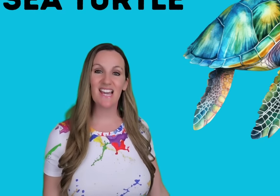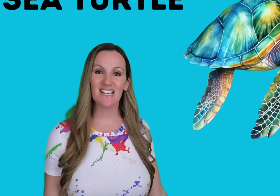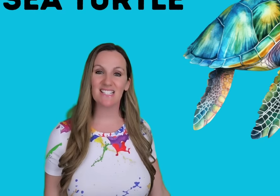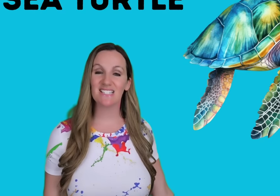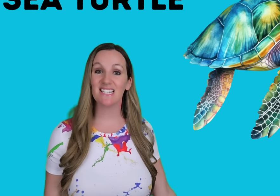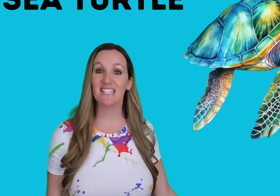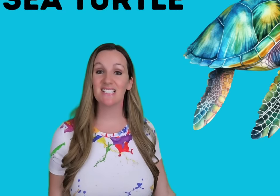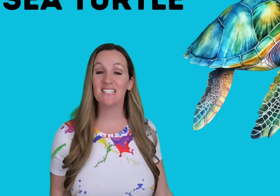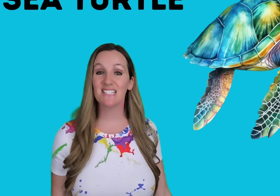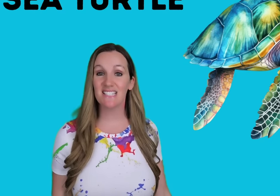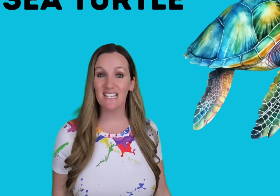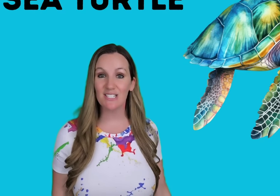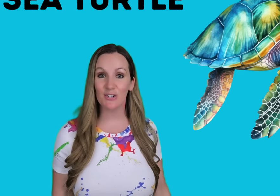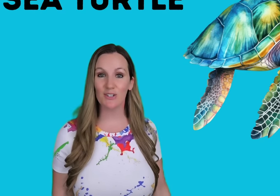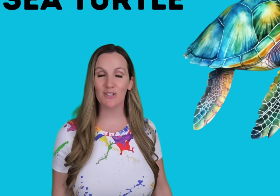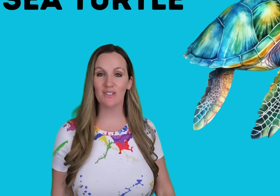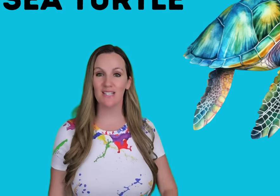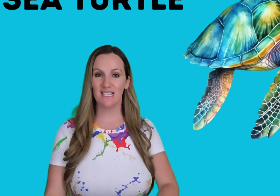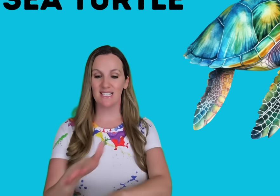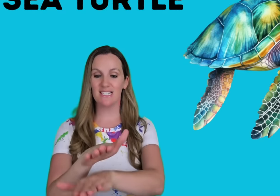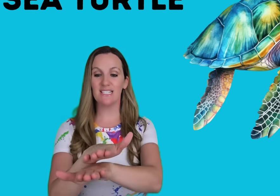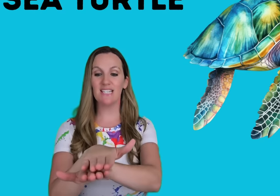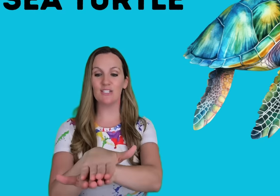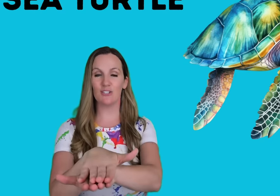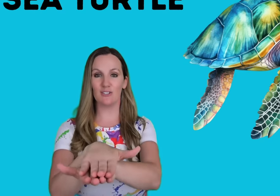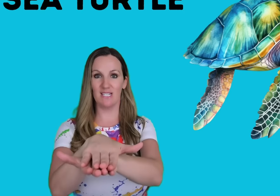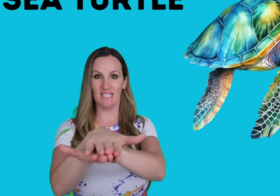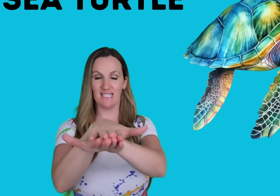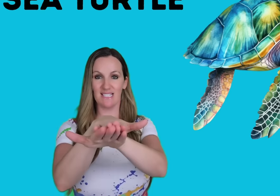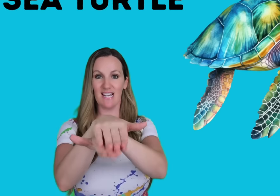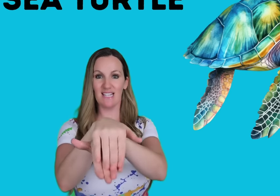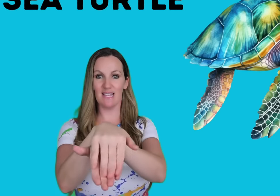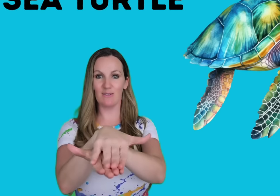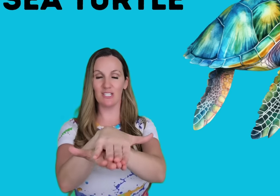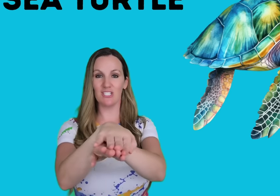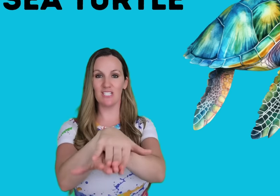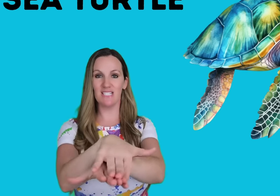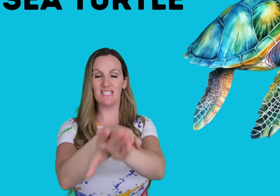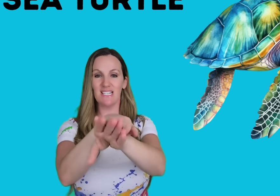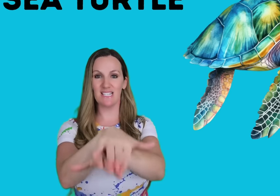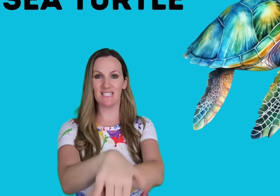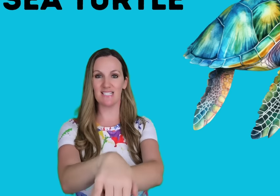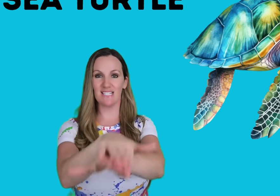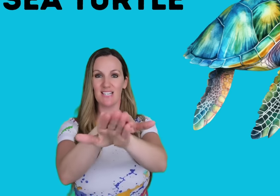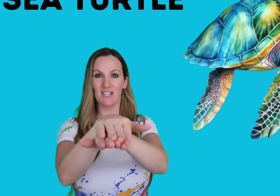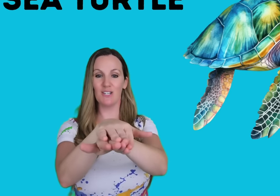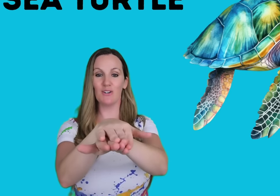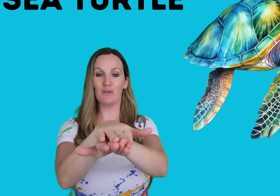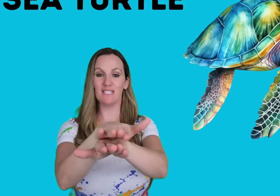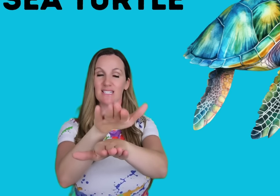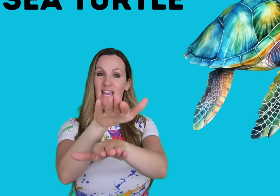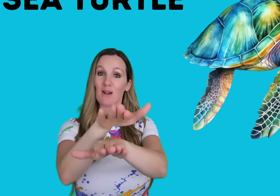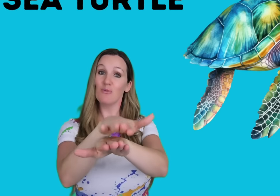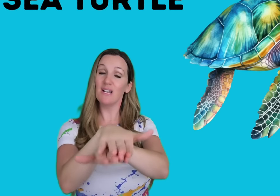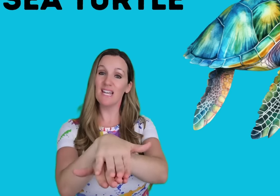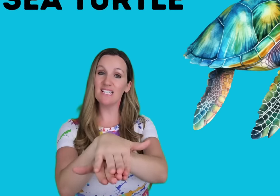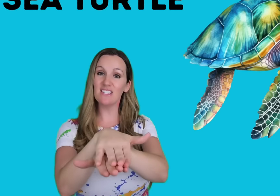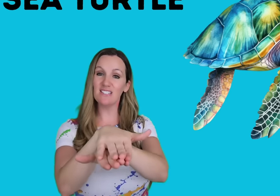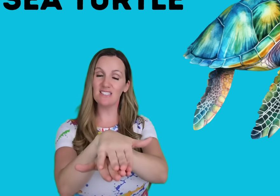Yes, it's a sea turtle. Sea turtle in sign language is this. You're going to stack one hand on top